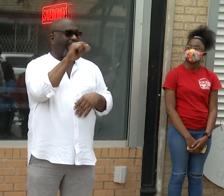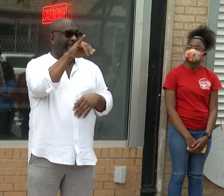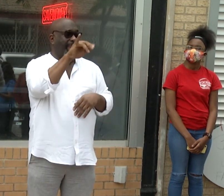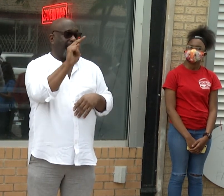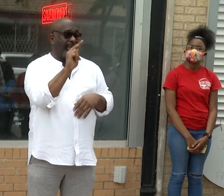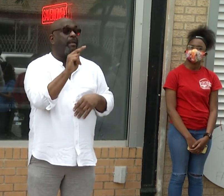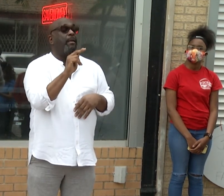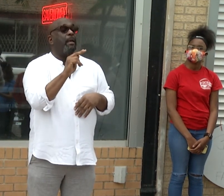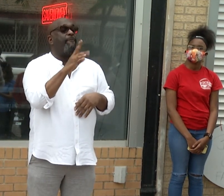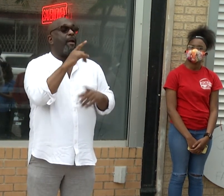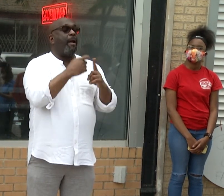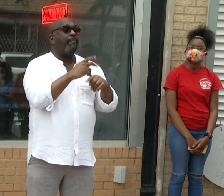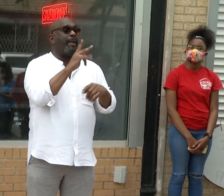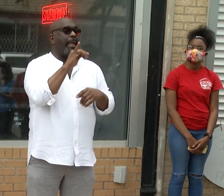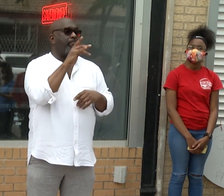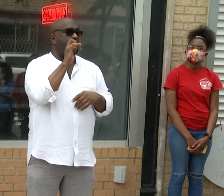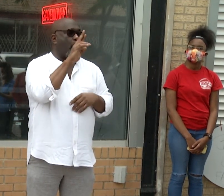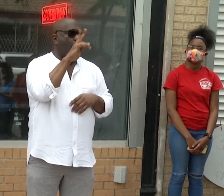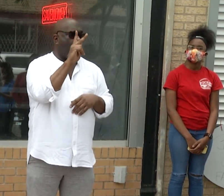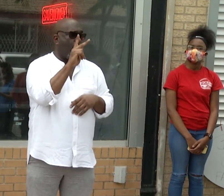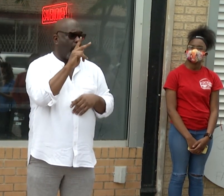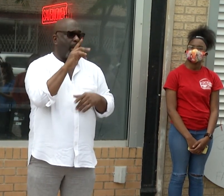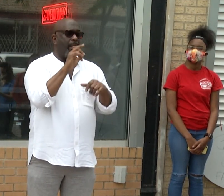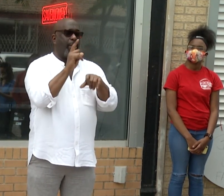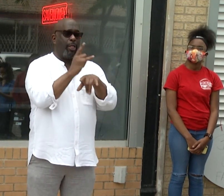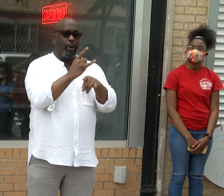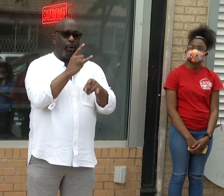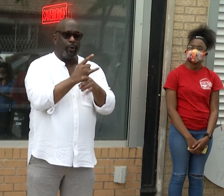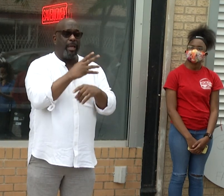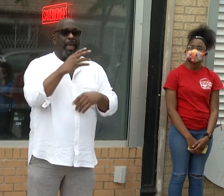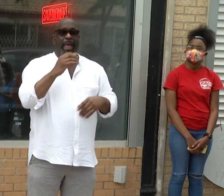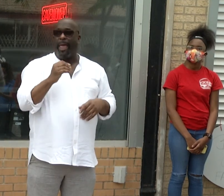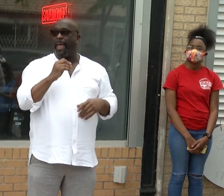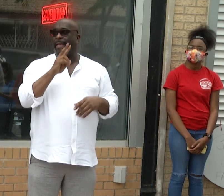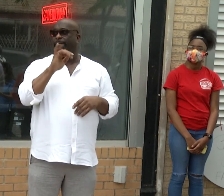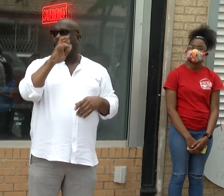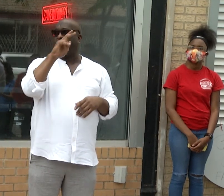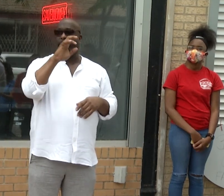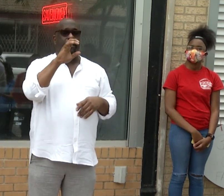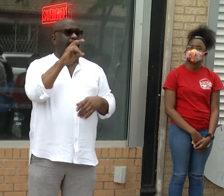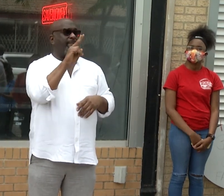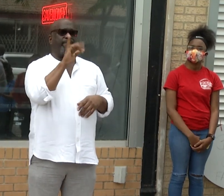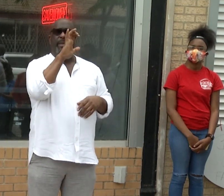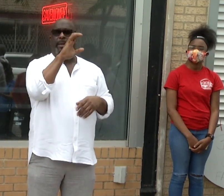Stephanie Johnson from Plano Vision Center, and of course our own Vic Mensa. Thank you.